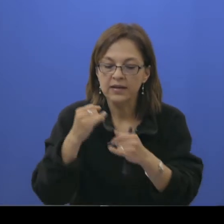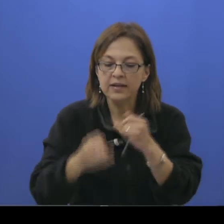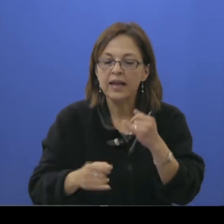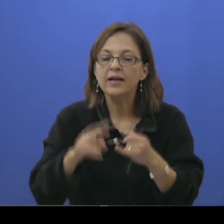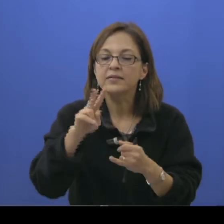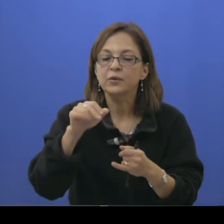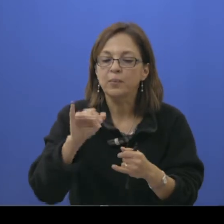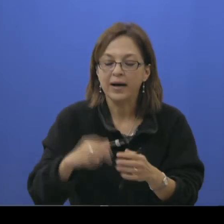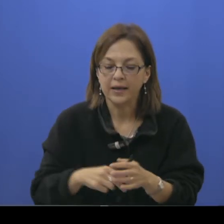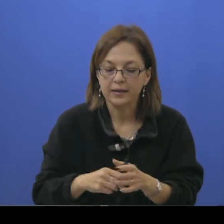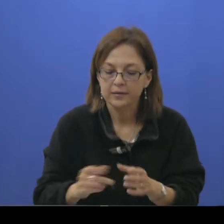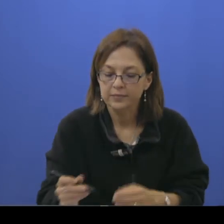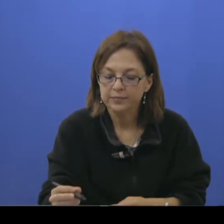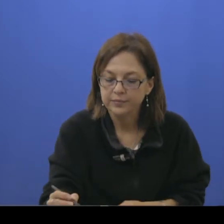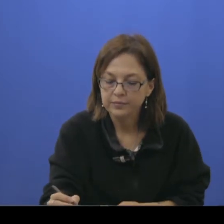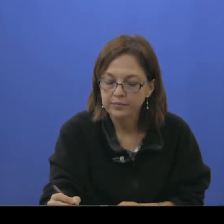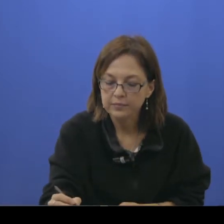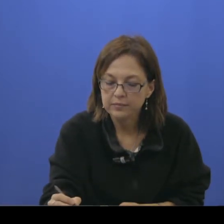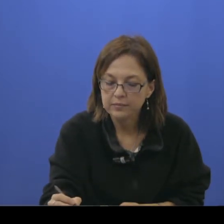And the last 2 pi.